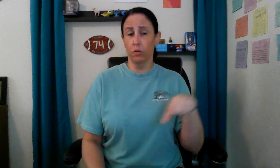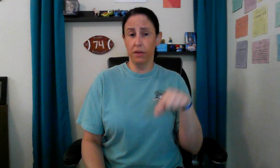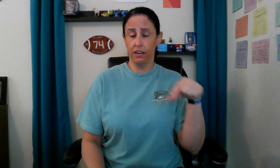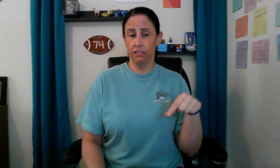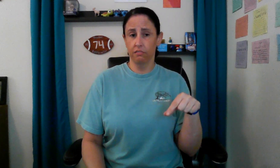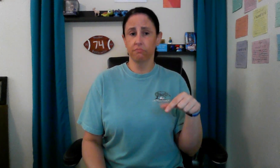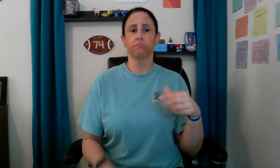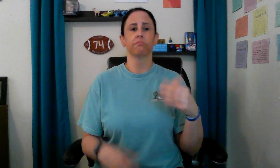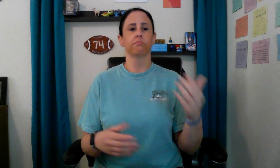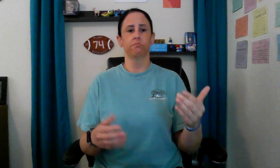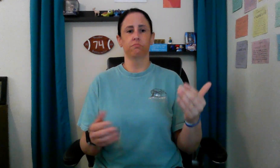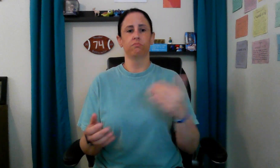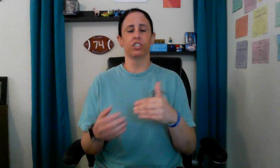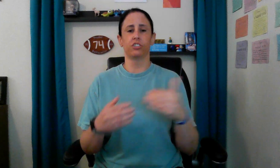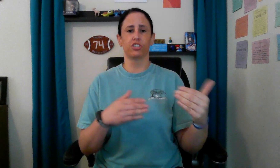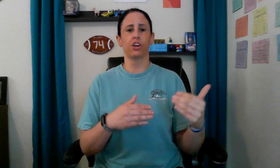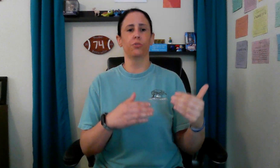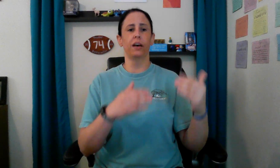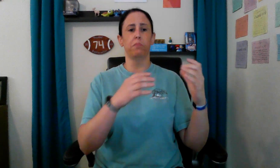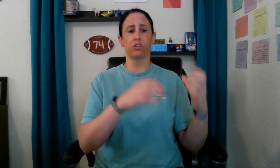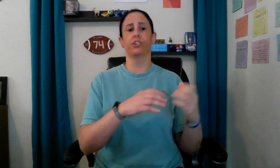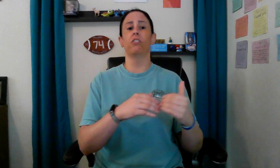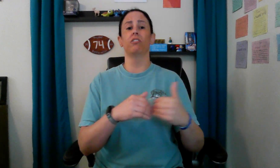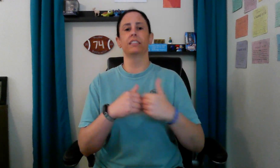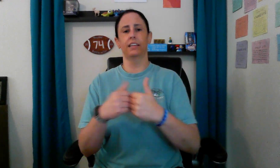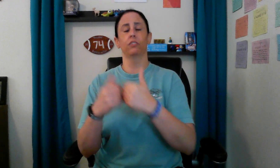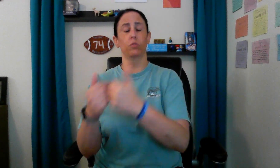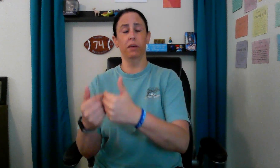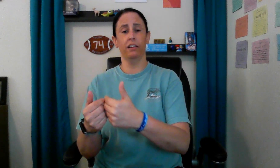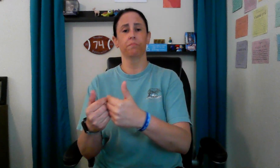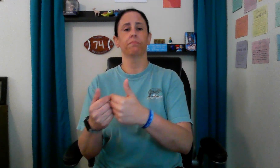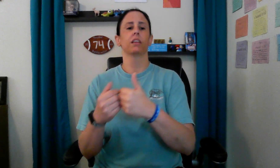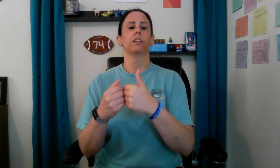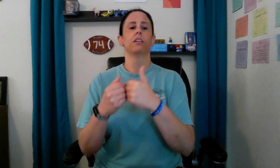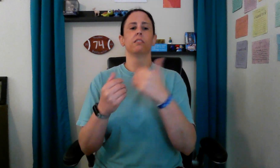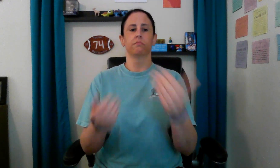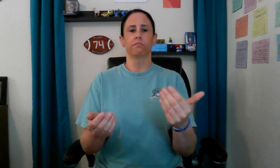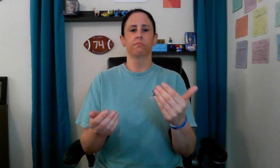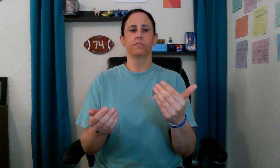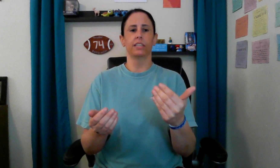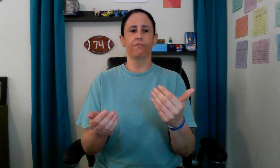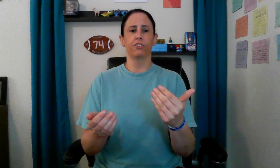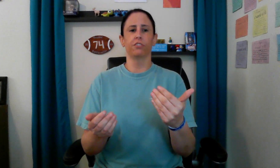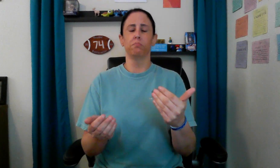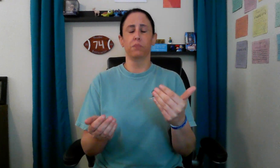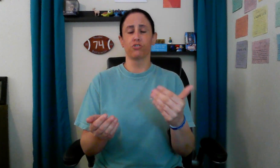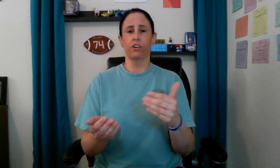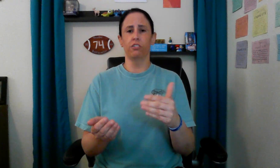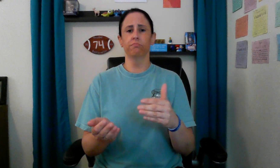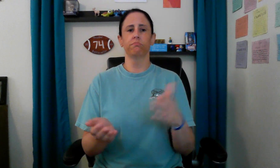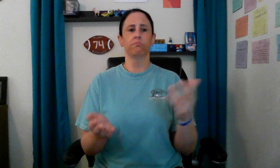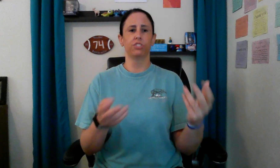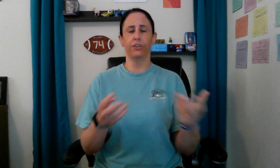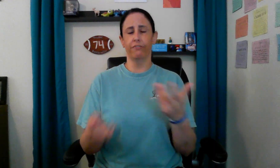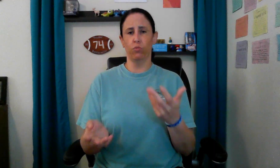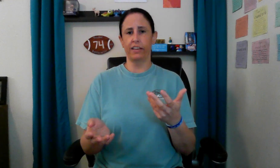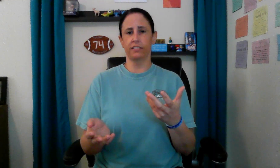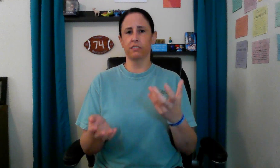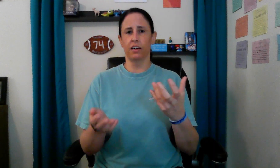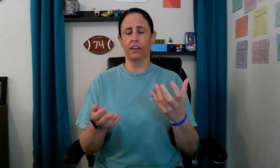Quebec, just to show that Montreal is in Quebec. Sign for Montreal, two different ways